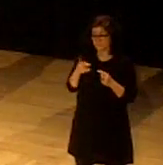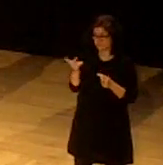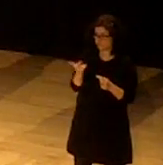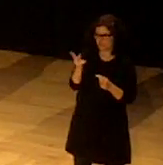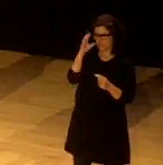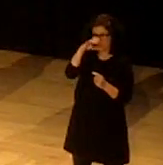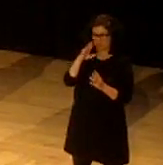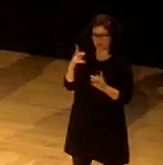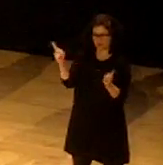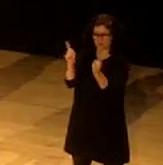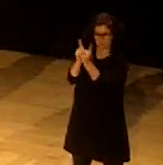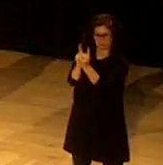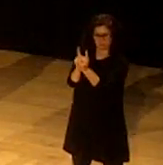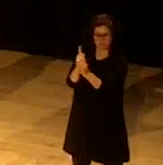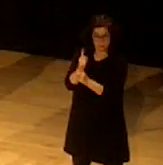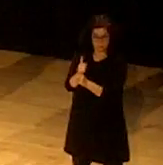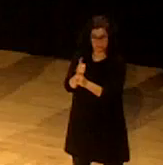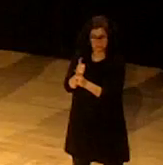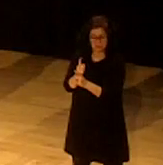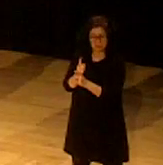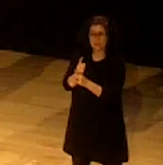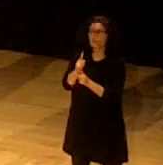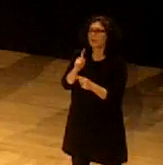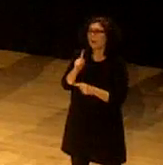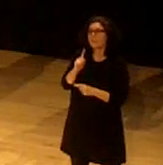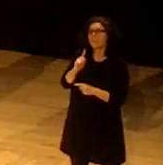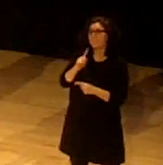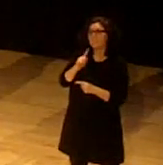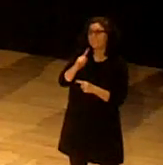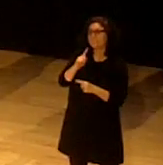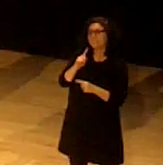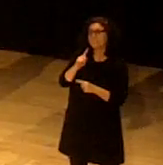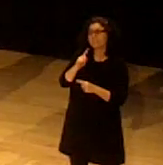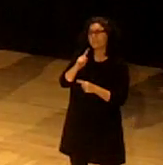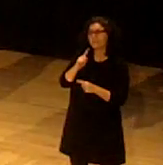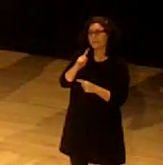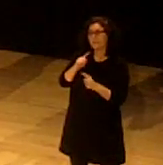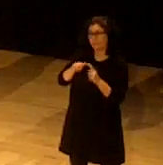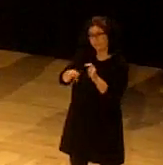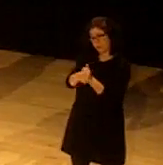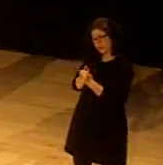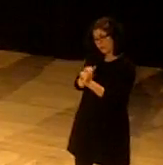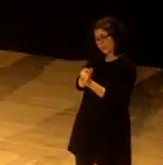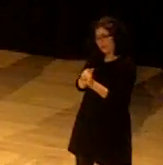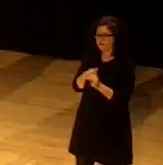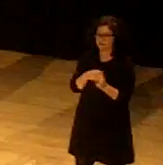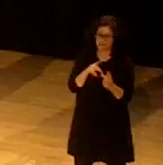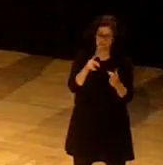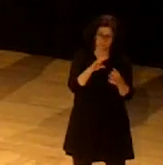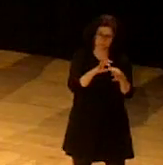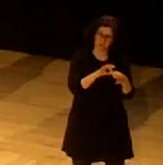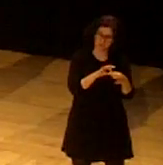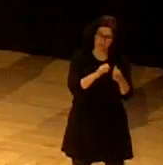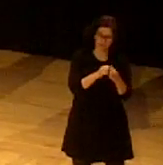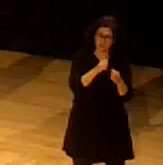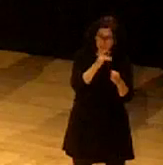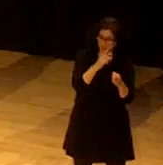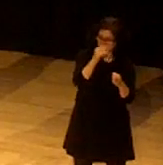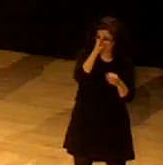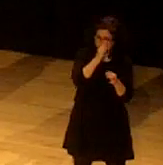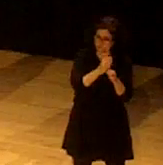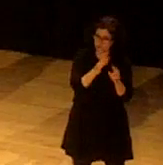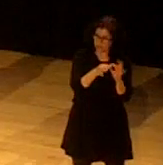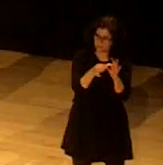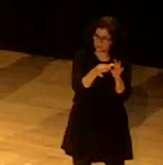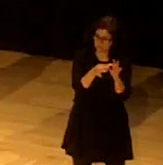strangers. But behind that, there's this relationship between a mother and a son. And